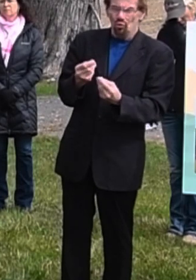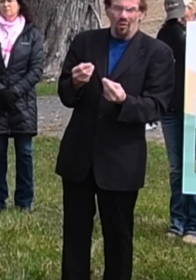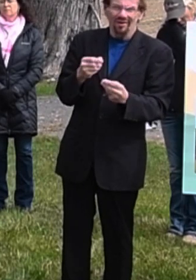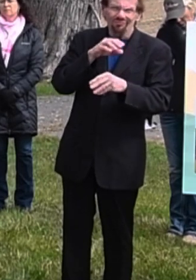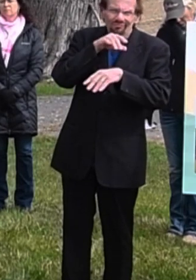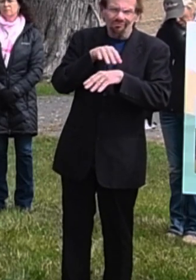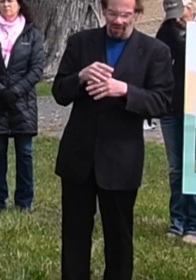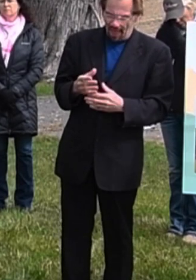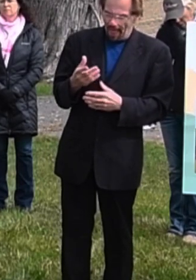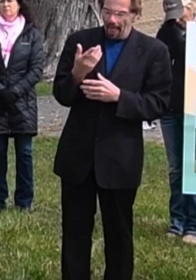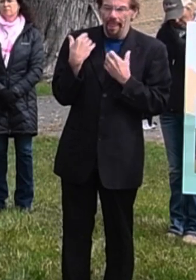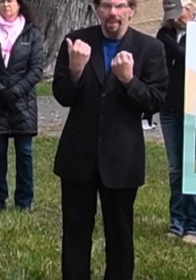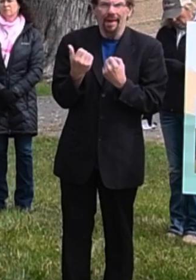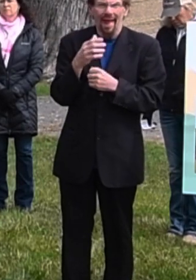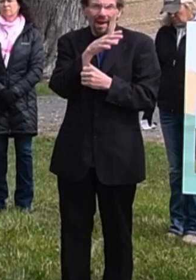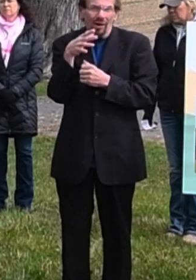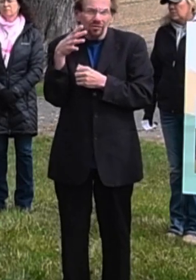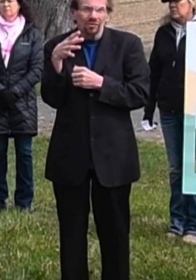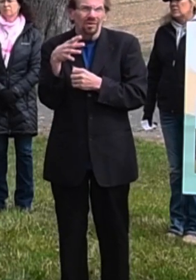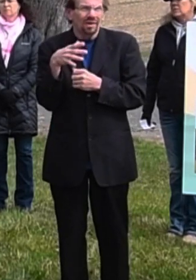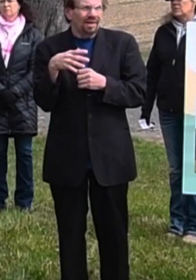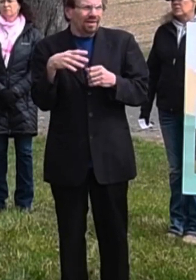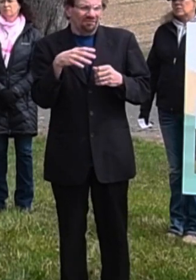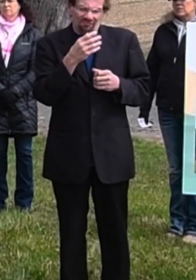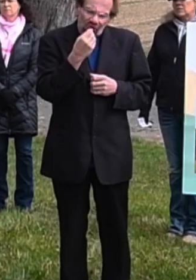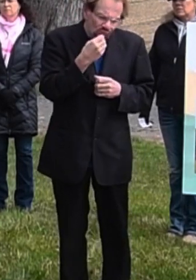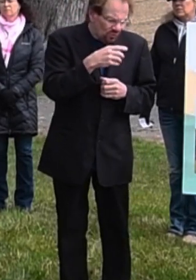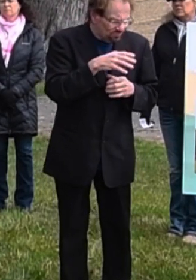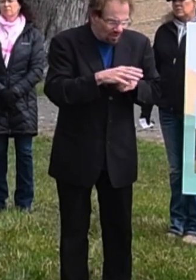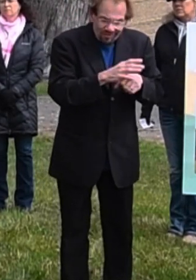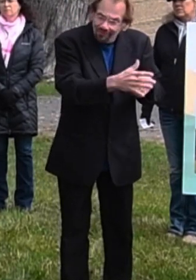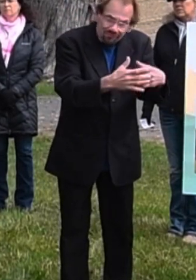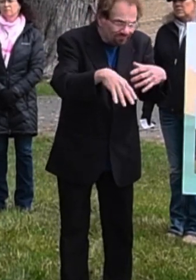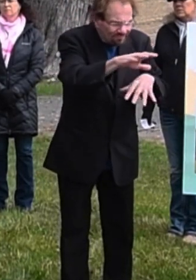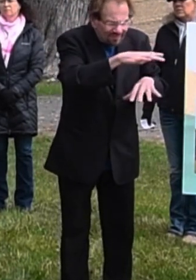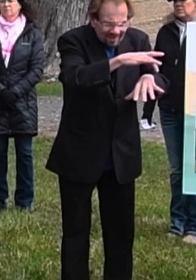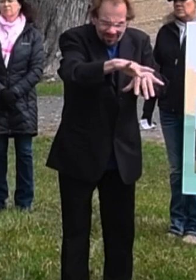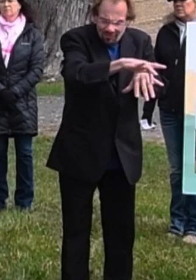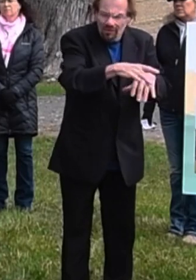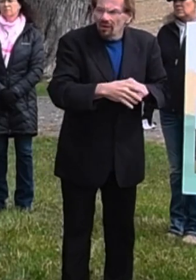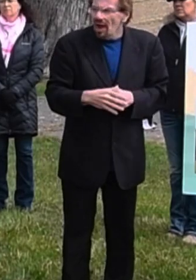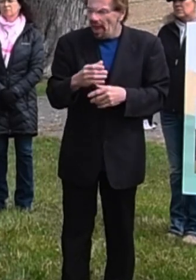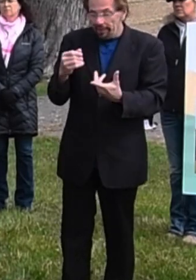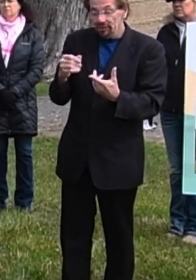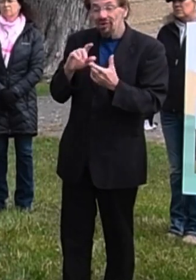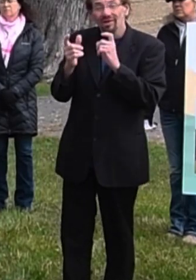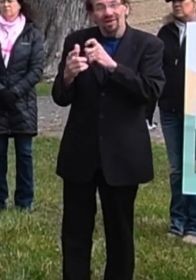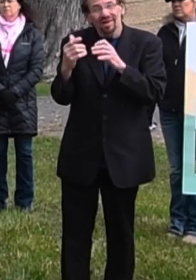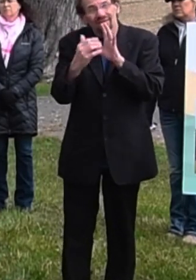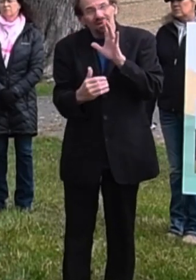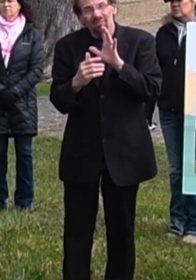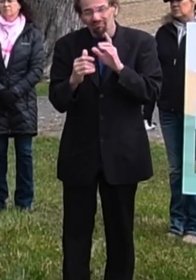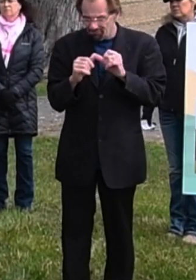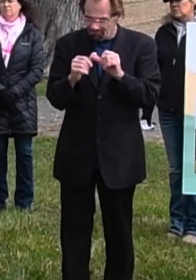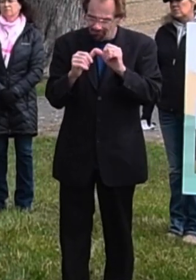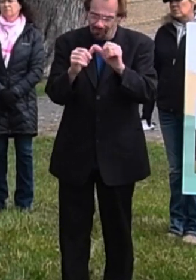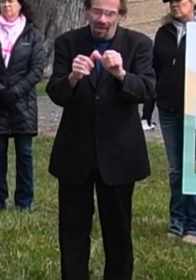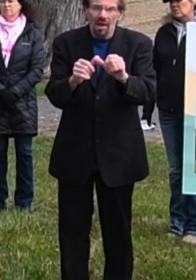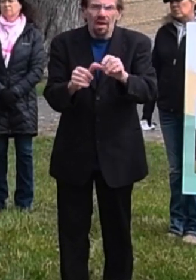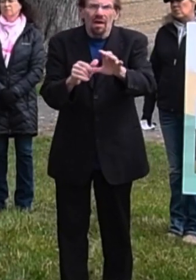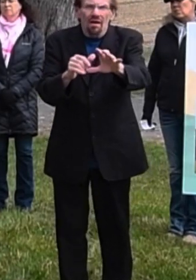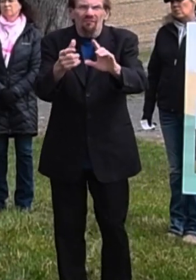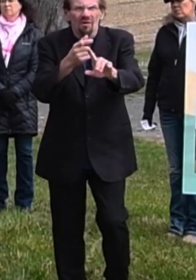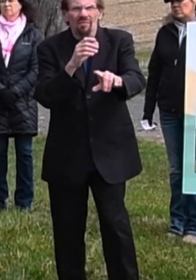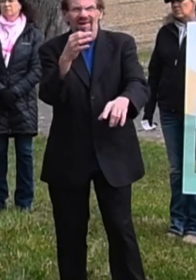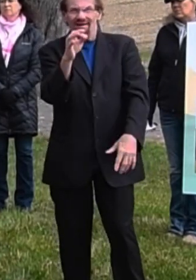the challenges of climate change, food deserts, changing consumer demand, the list goes on and on. And I want to give you a little perspective from